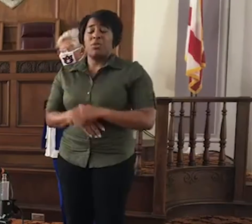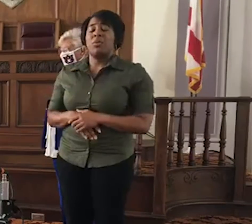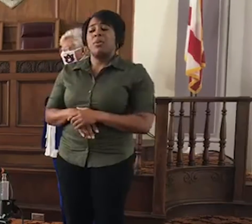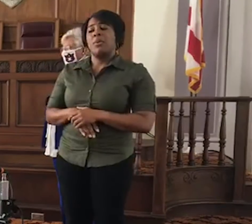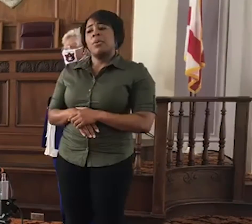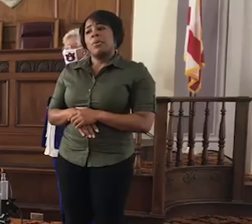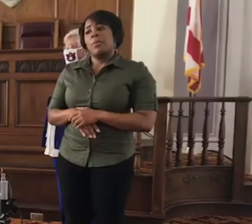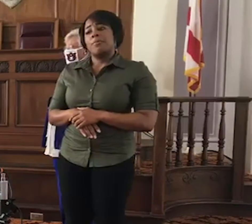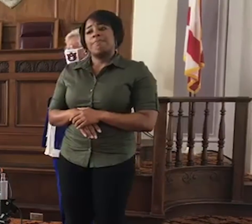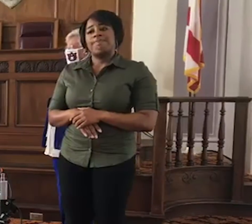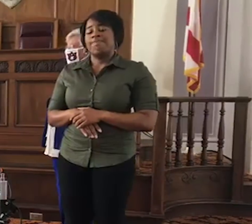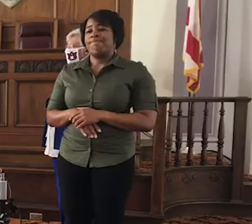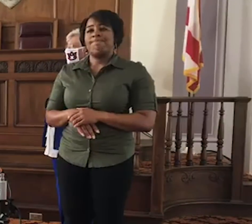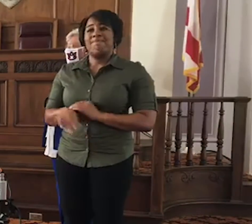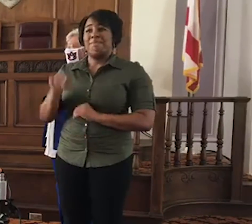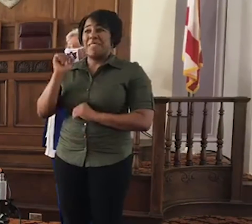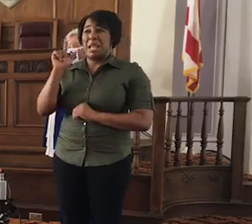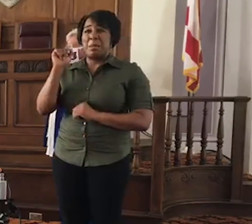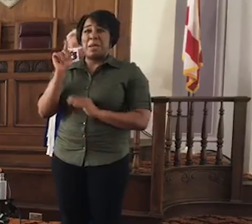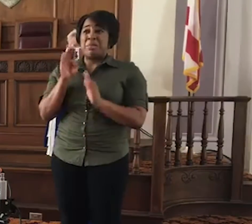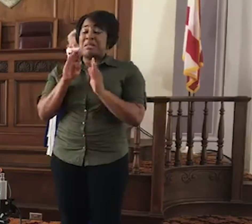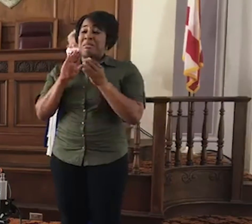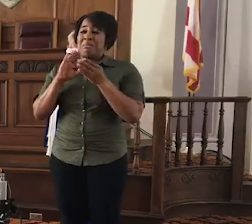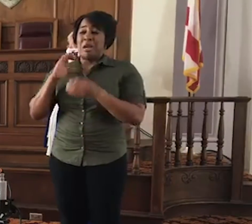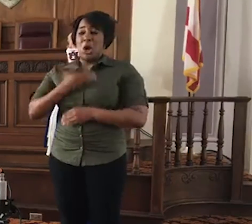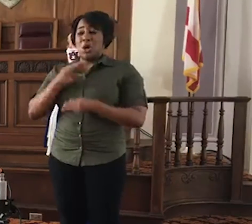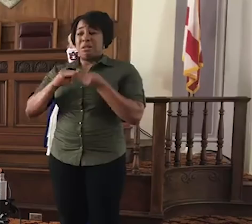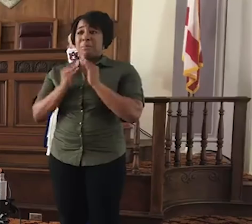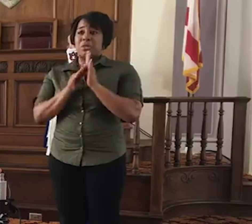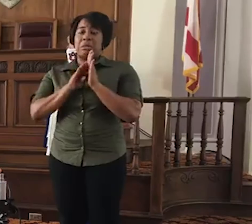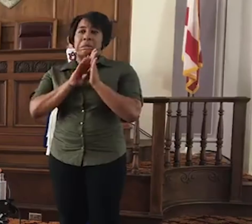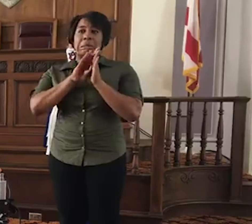Alabama is not headed in the right direction. I believe